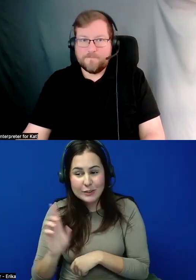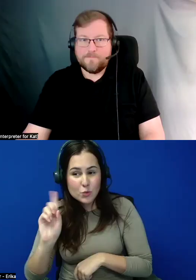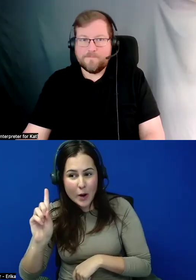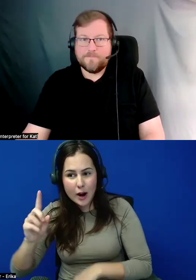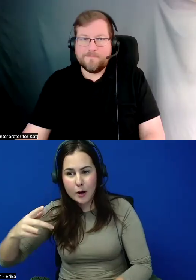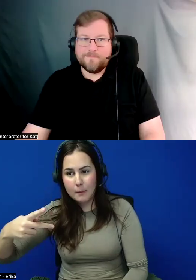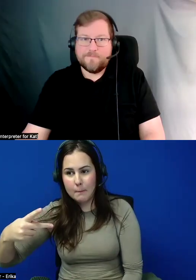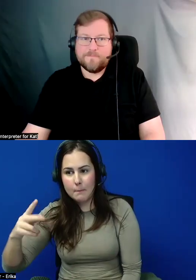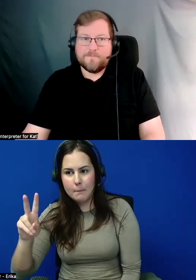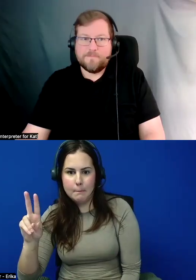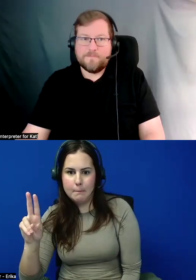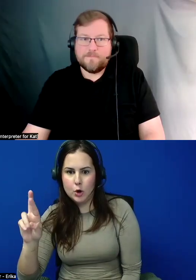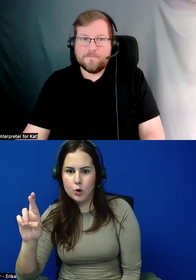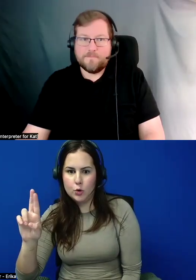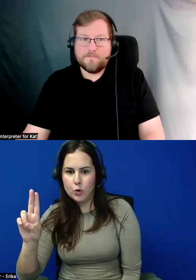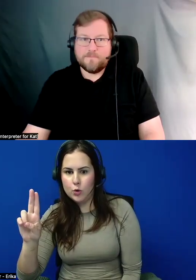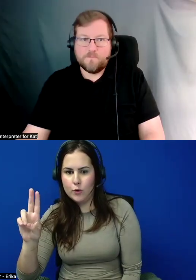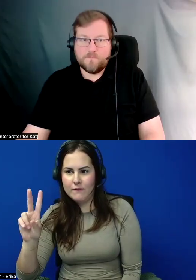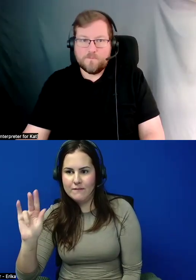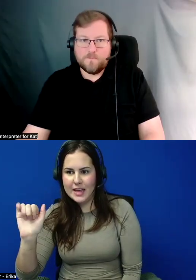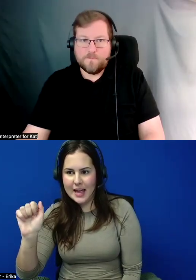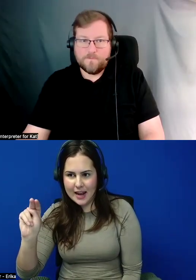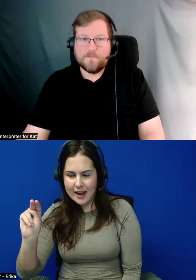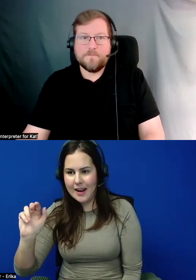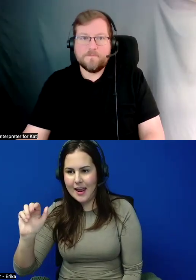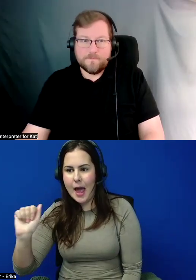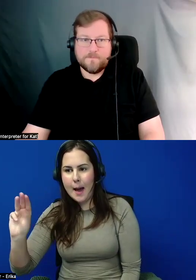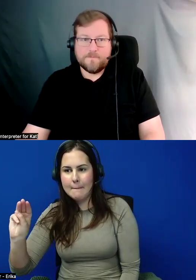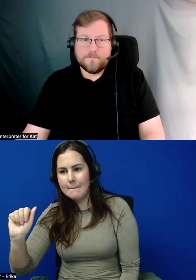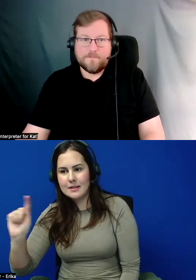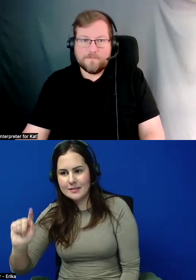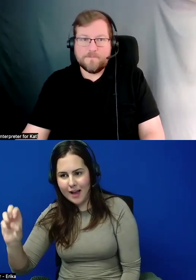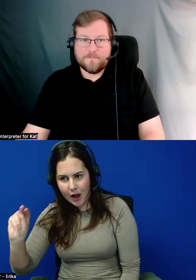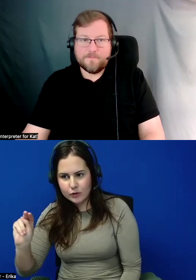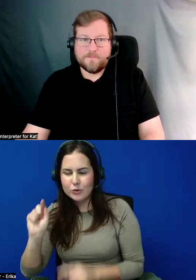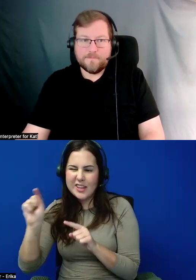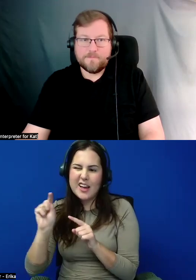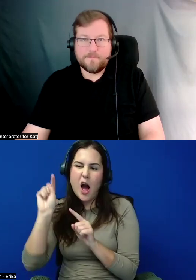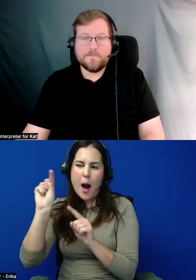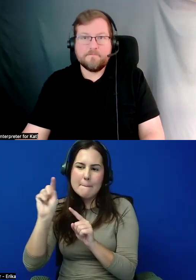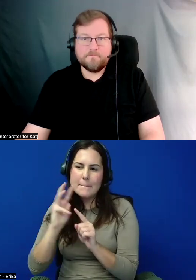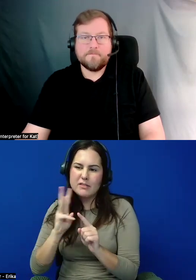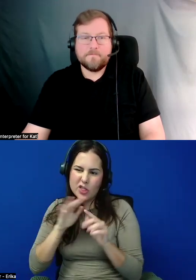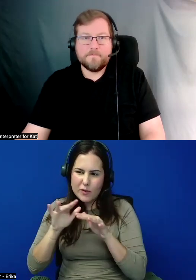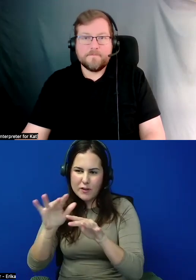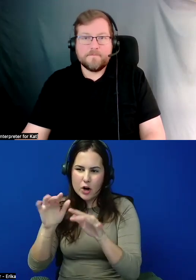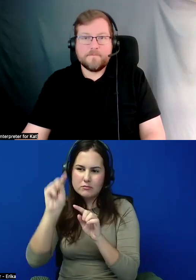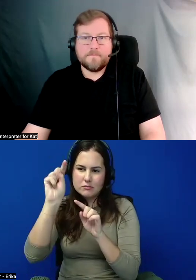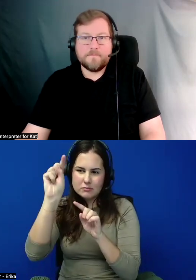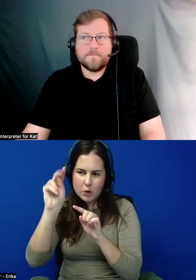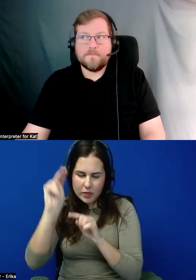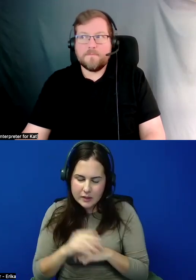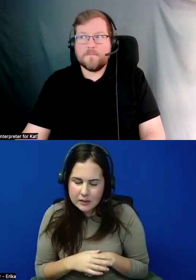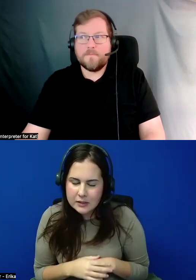Amazon, which is, up the river a Oh little bit. yeah. Uh, but because we